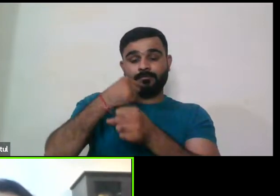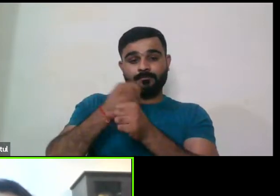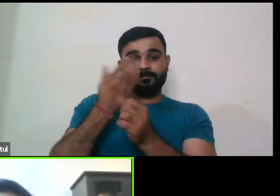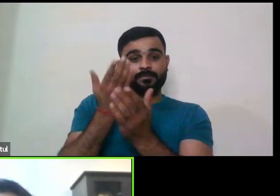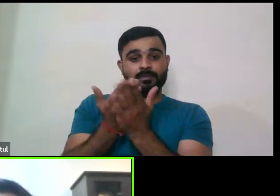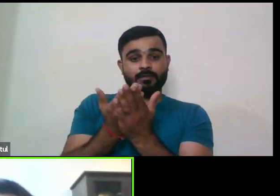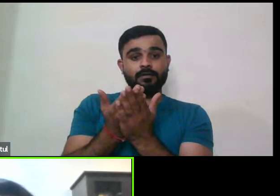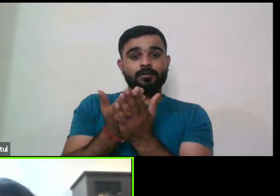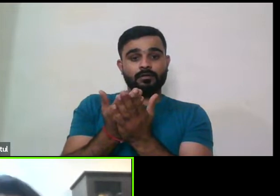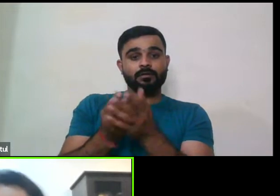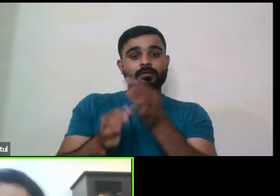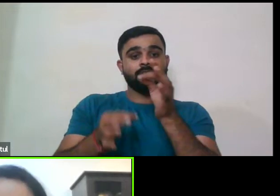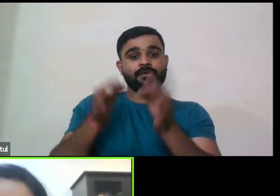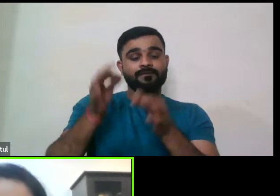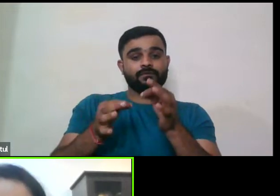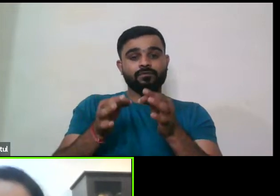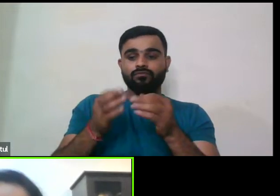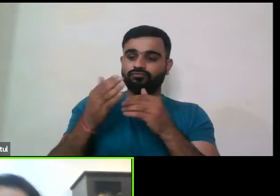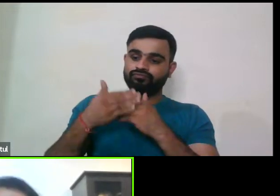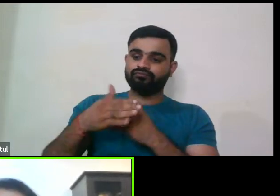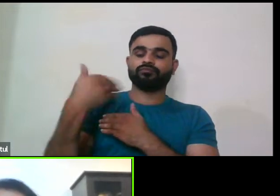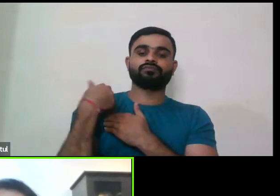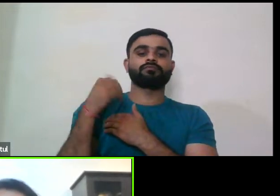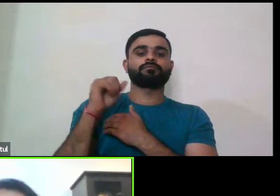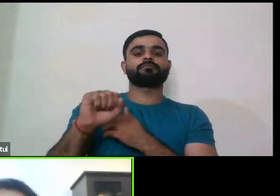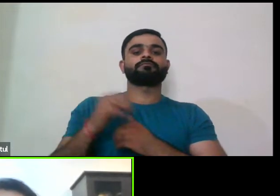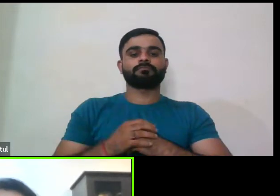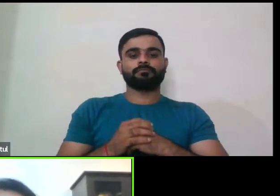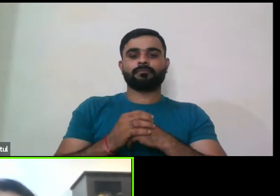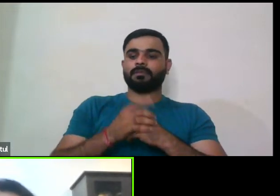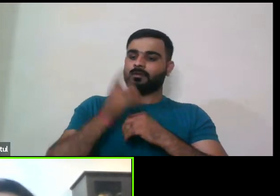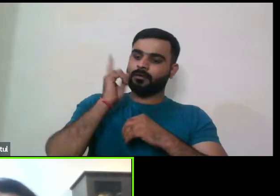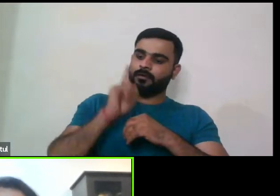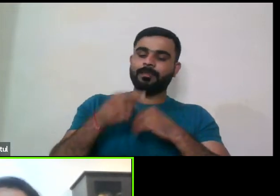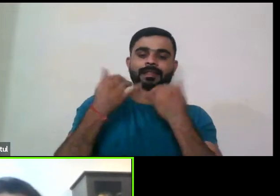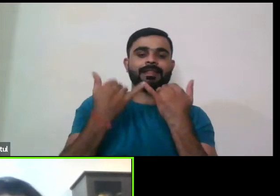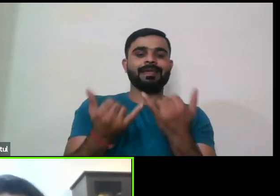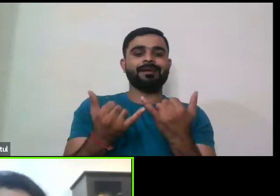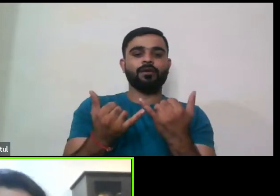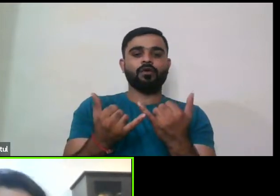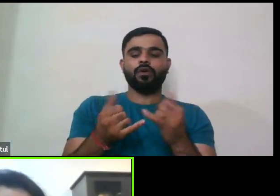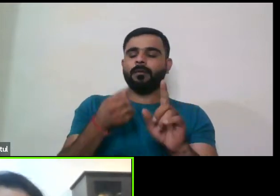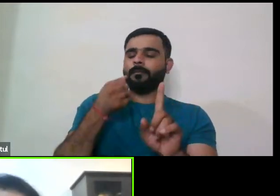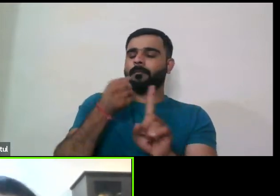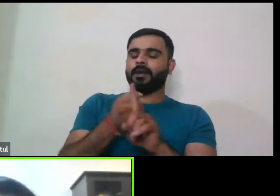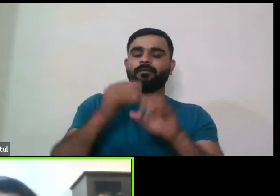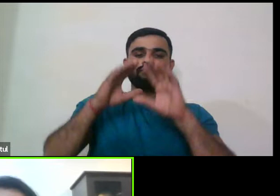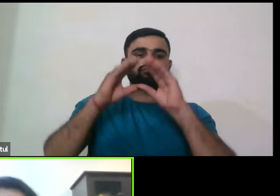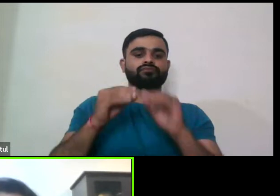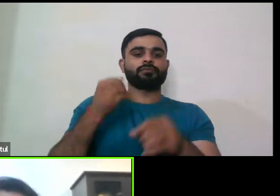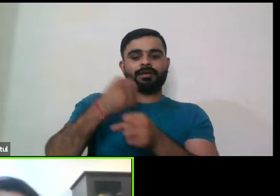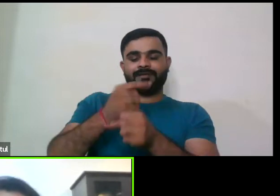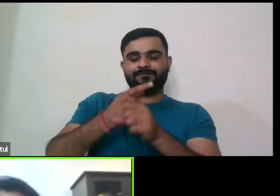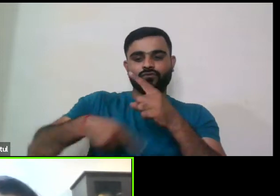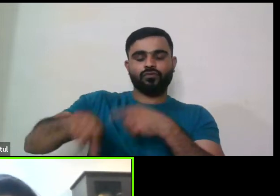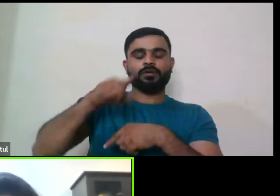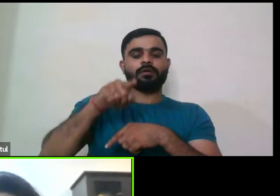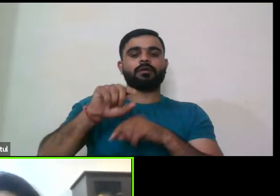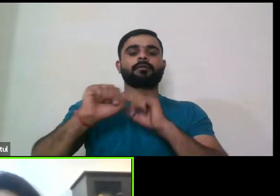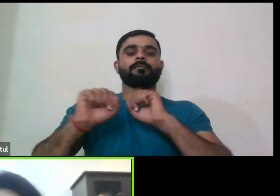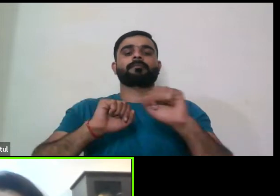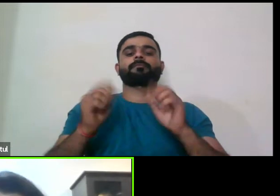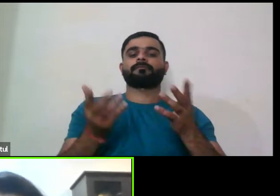the judiciary have to take on that mandate now to effectively reduce government litigation for their